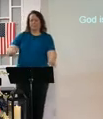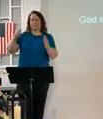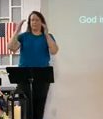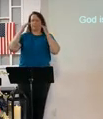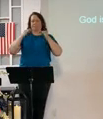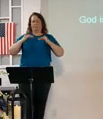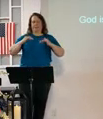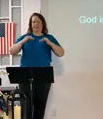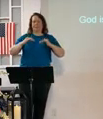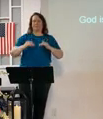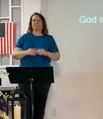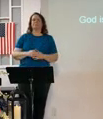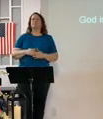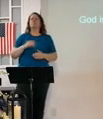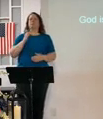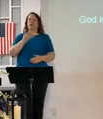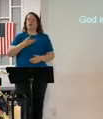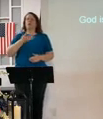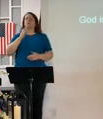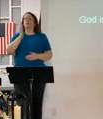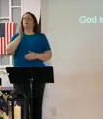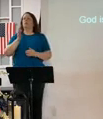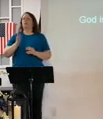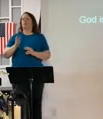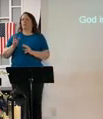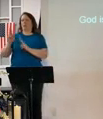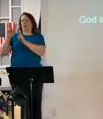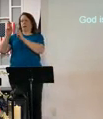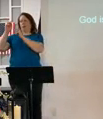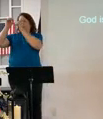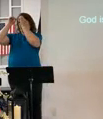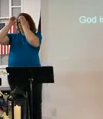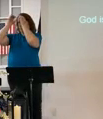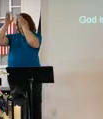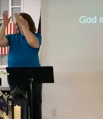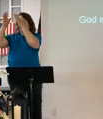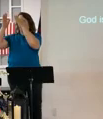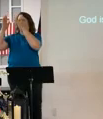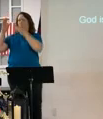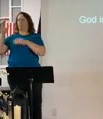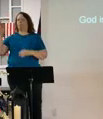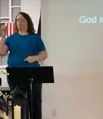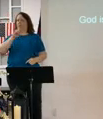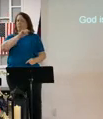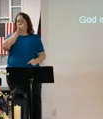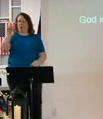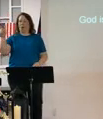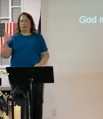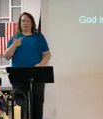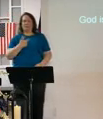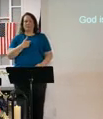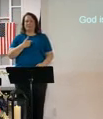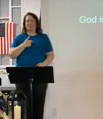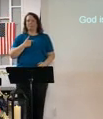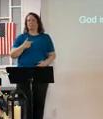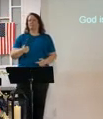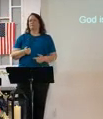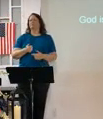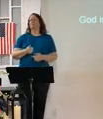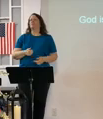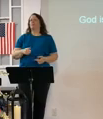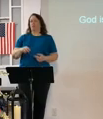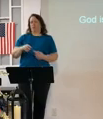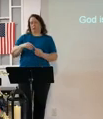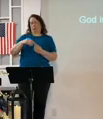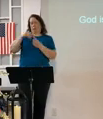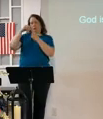Going to honor the great father that we all have in common, the father that has chosen